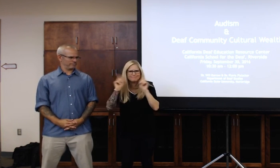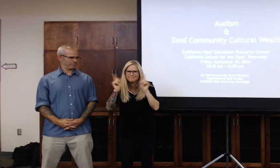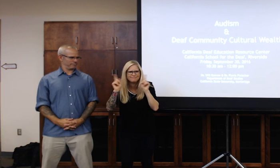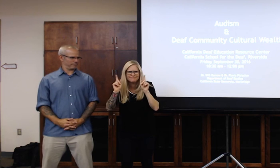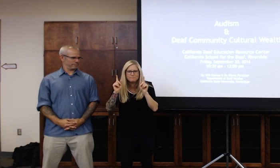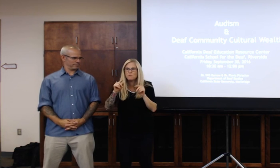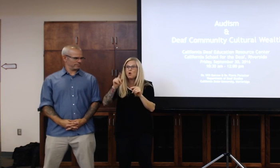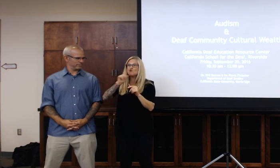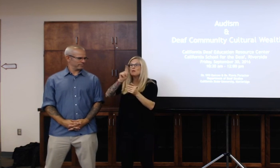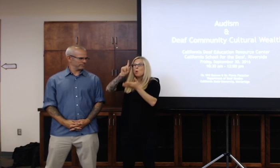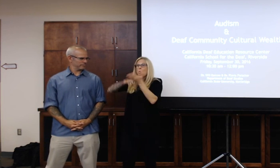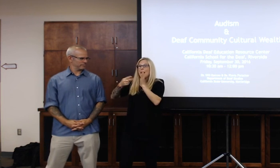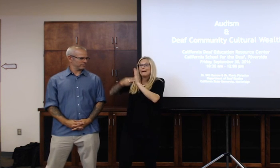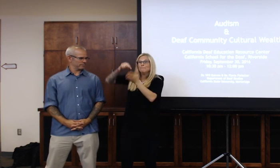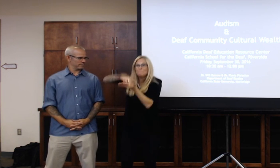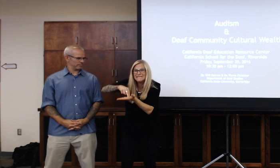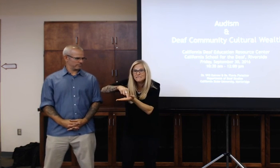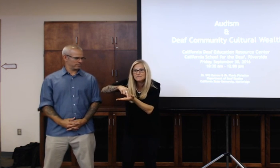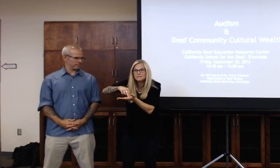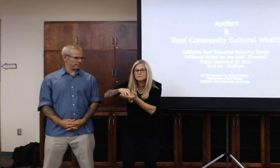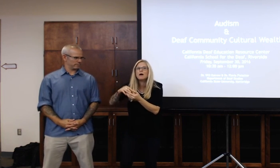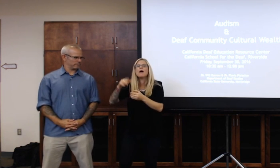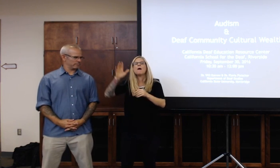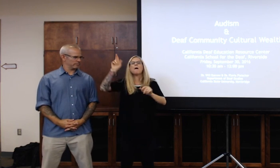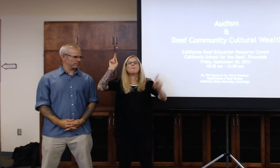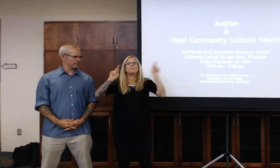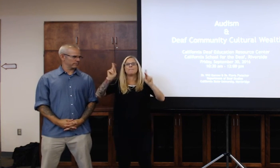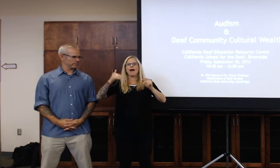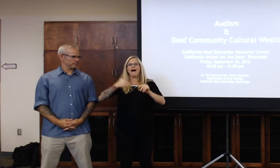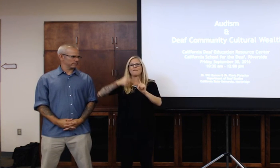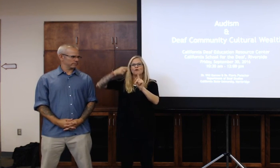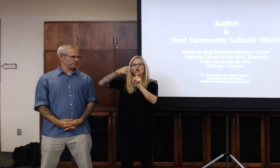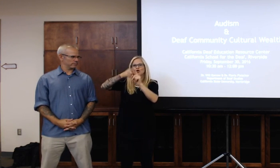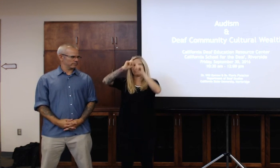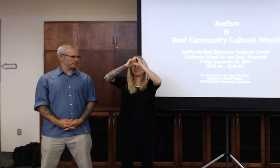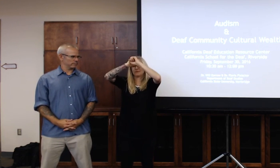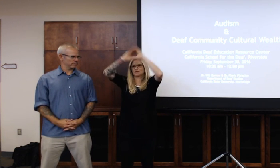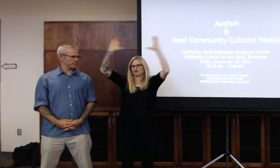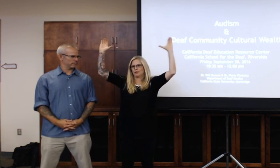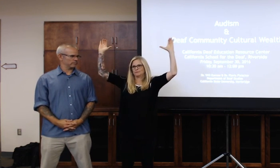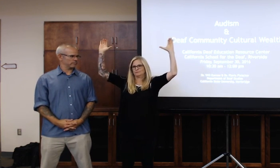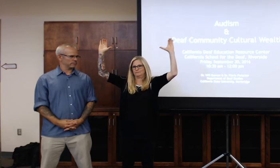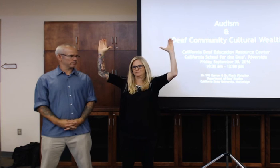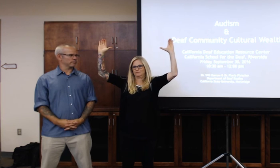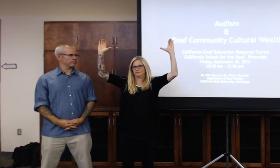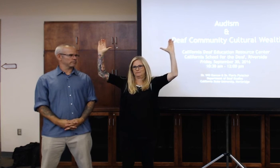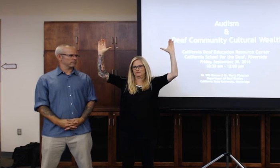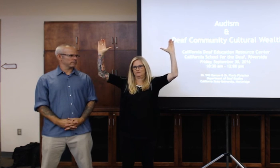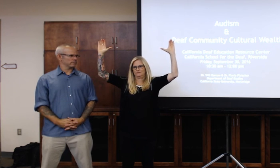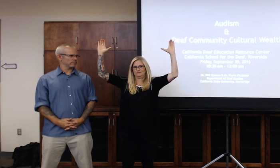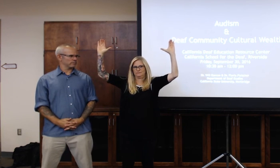we're implying. What it truly means is that people have certain expectations,